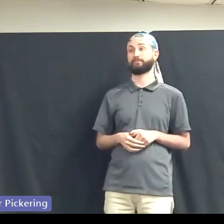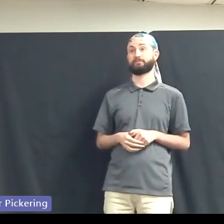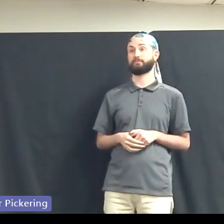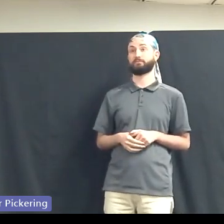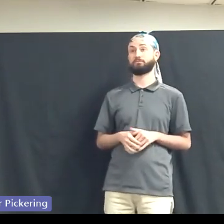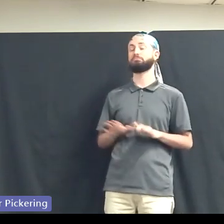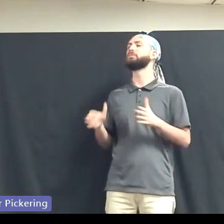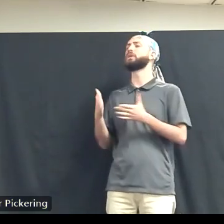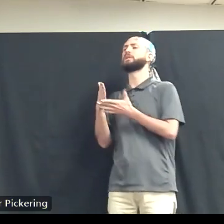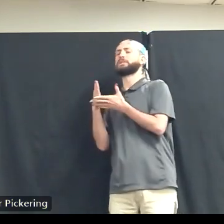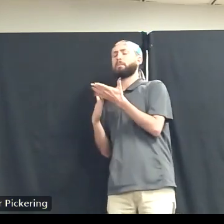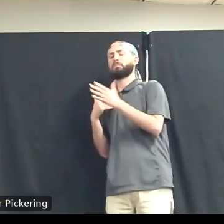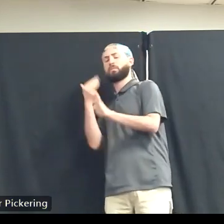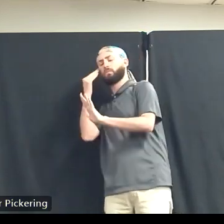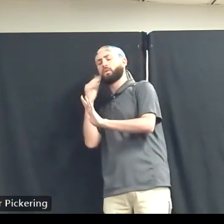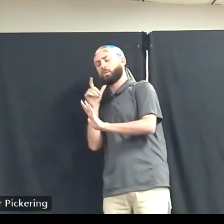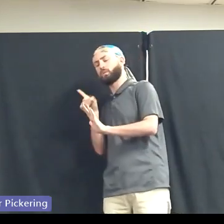of our community.